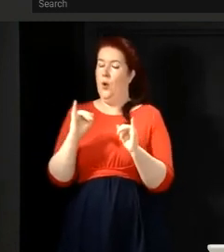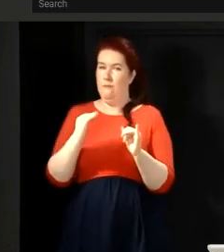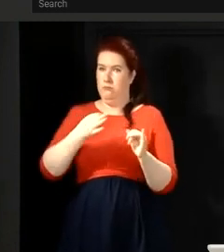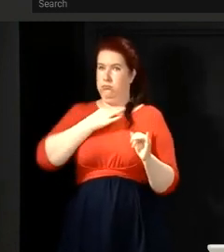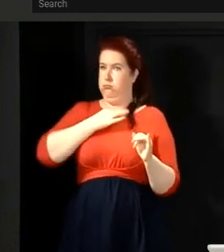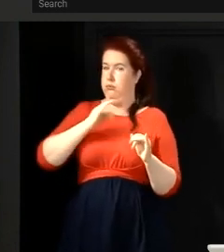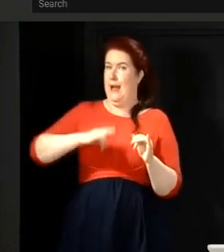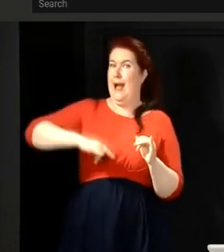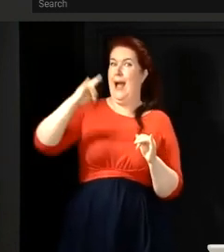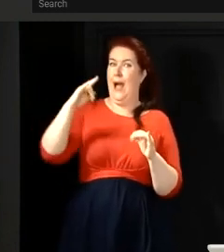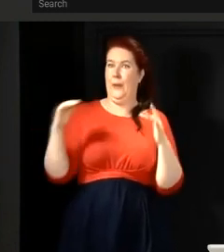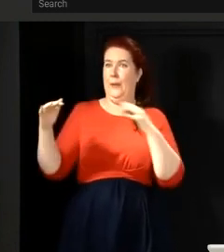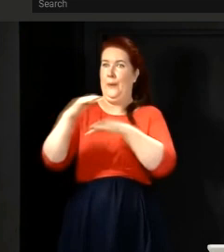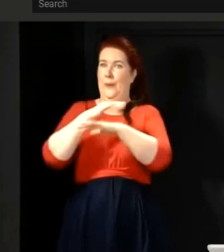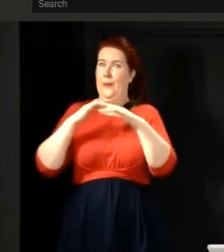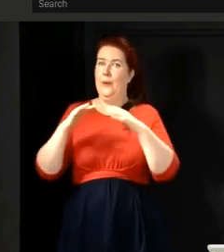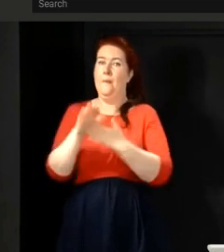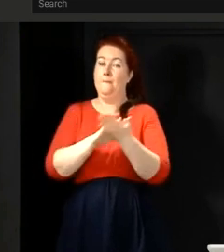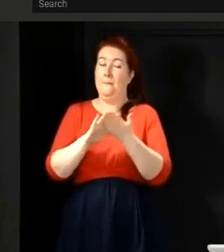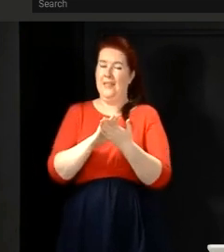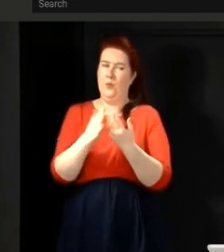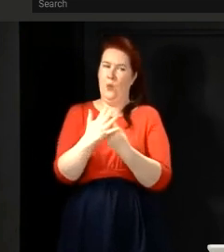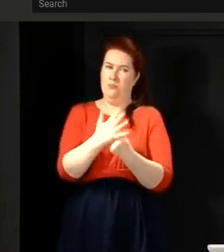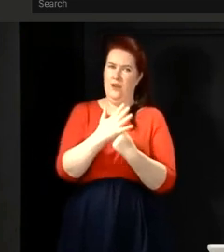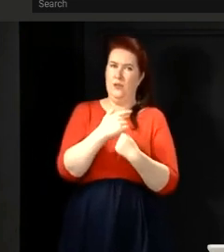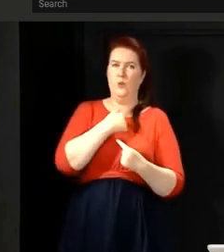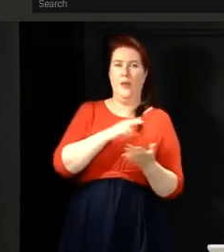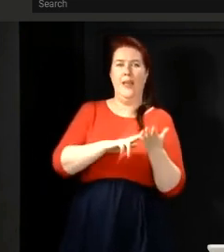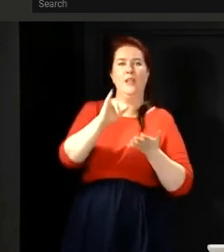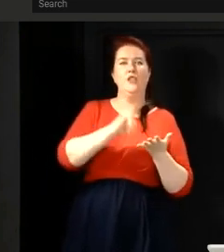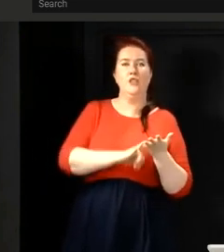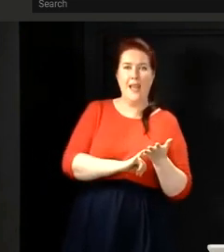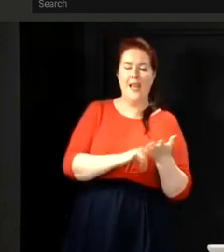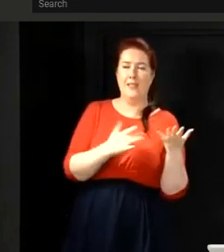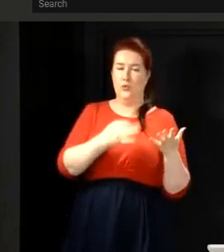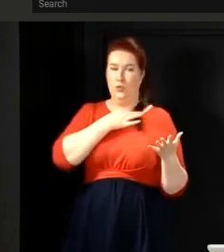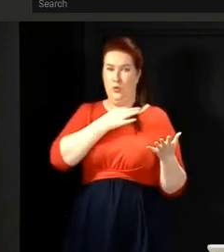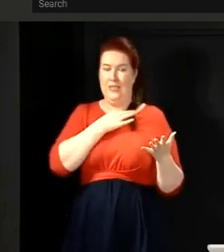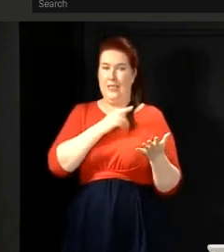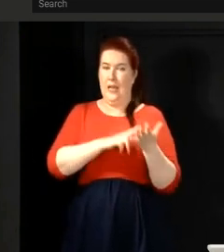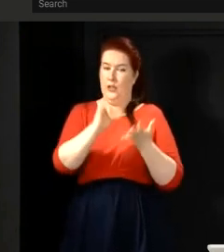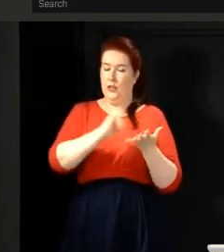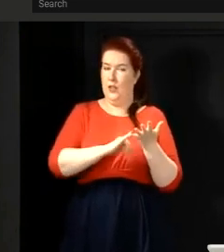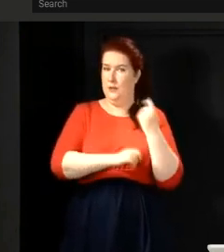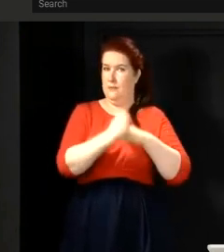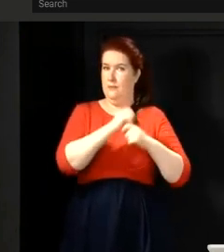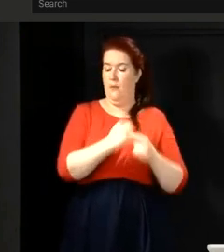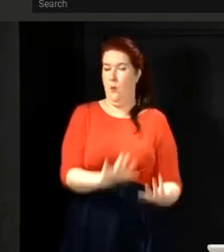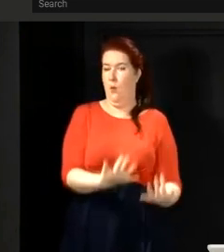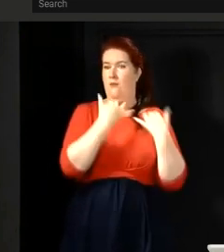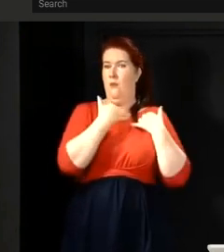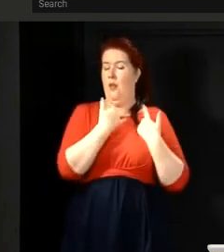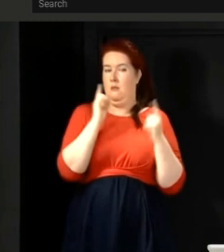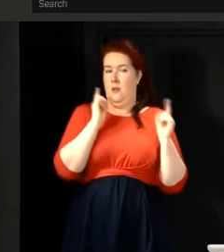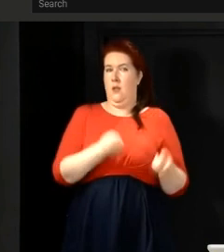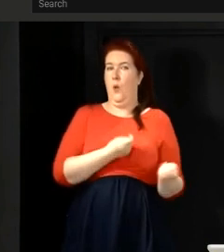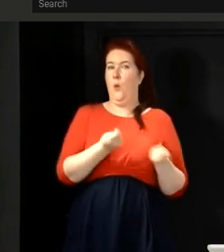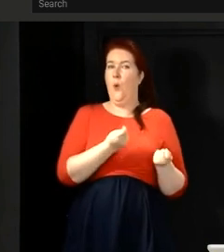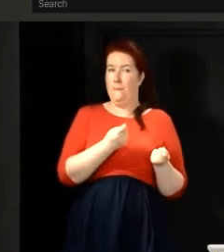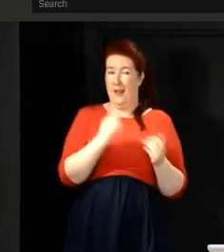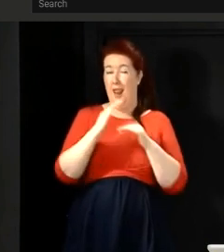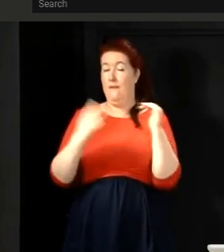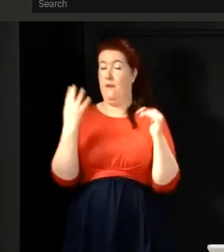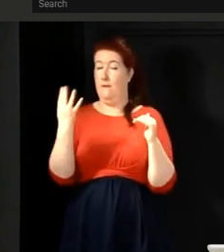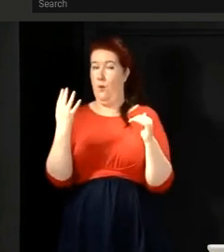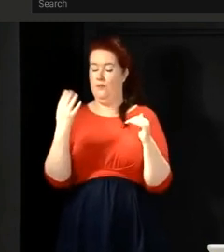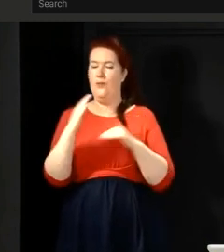high, with corresponding pressure on the NHS and perhaps the risk of the NHS being overwhelmed. The restrictions